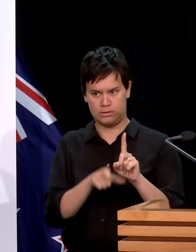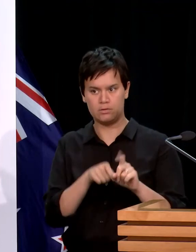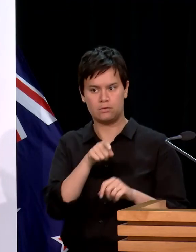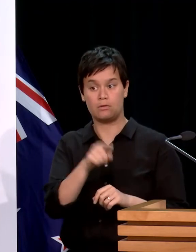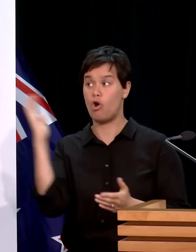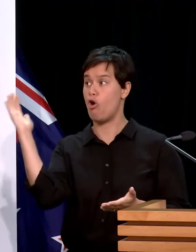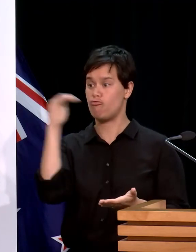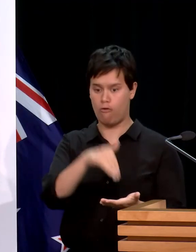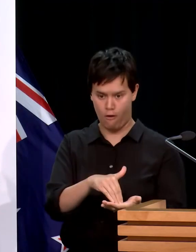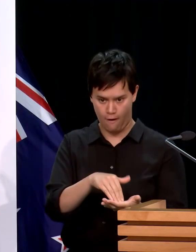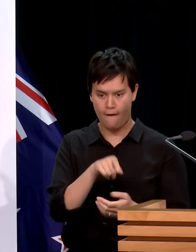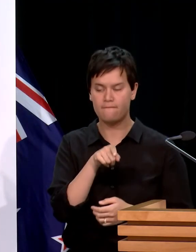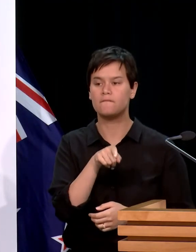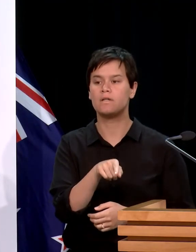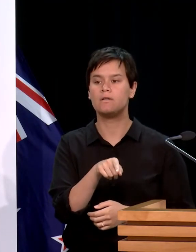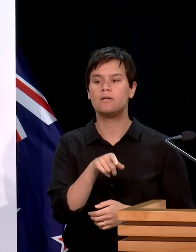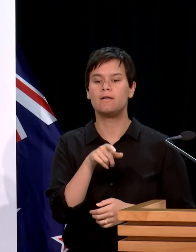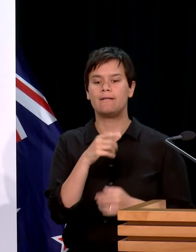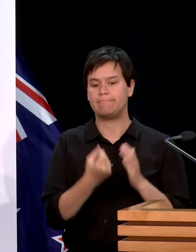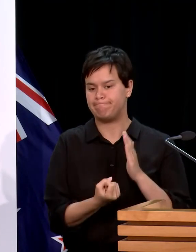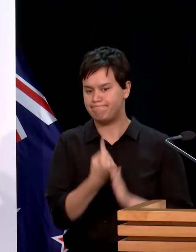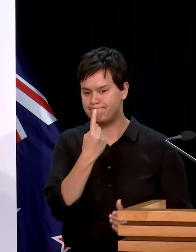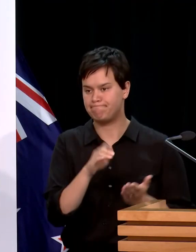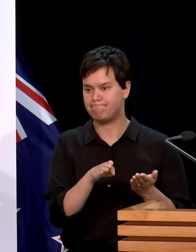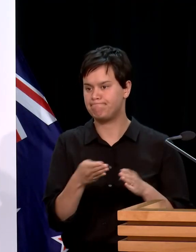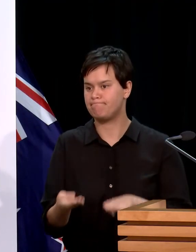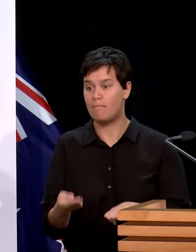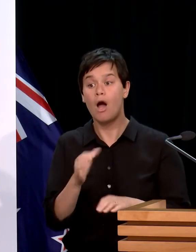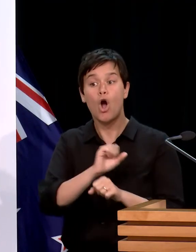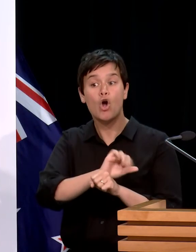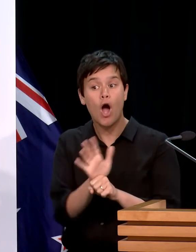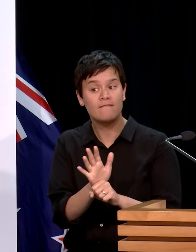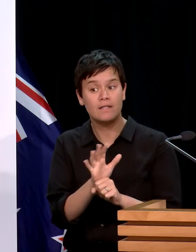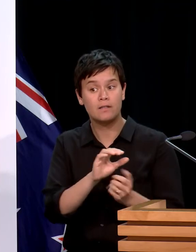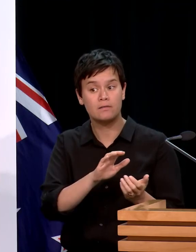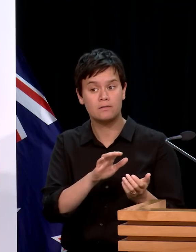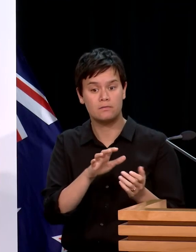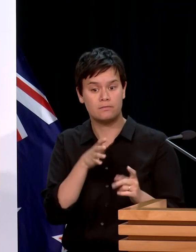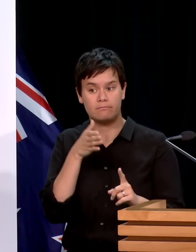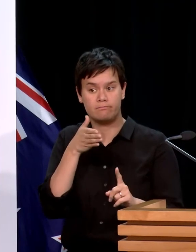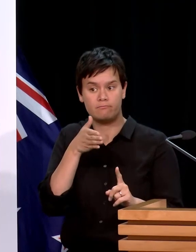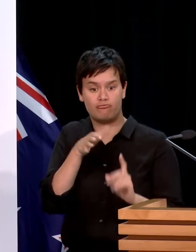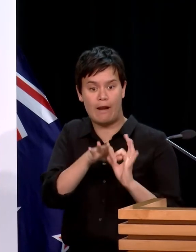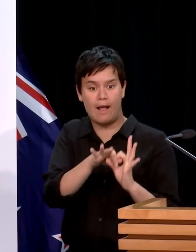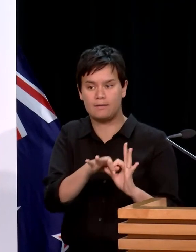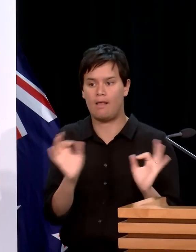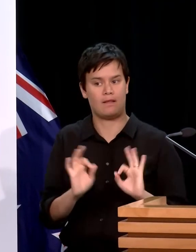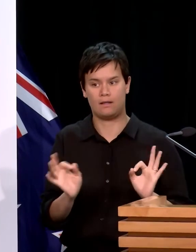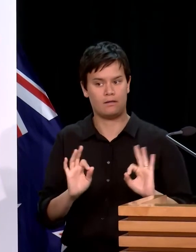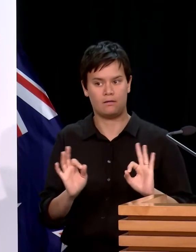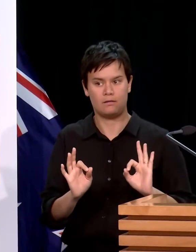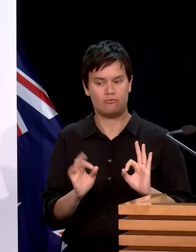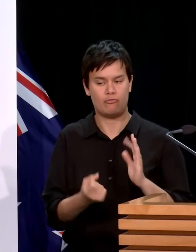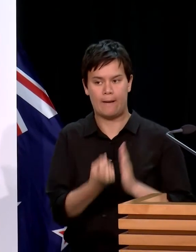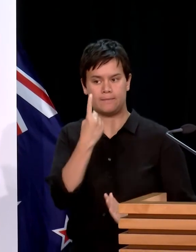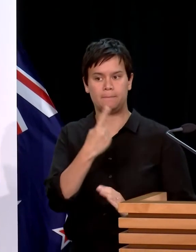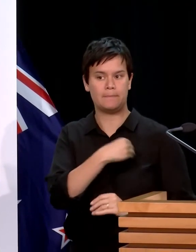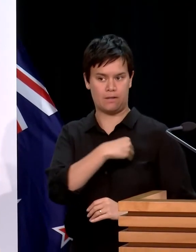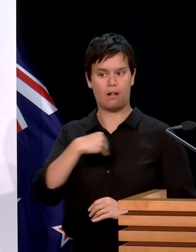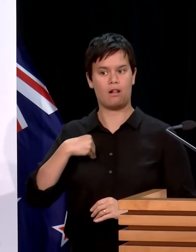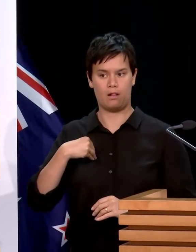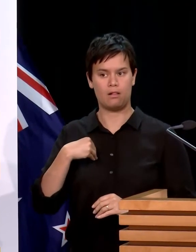obviously it's a tragedy for that person and for their family. Just to clarify, Minister, just on the Pfizer vaccine, so it's